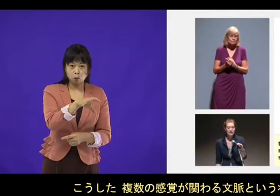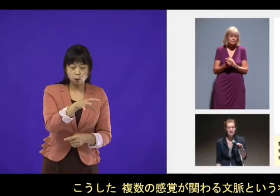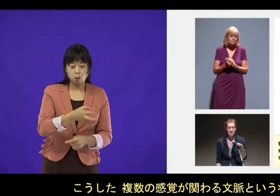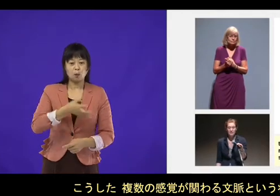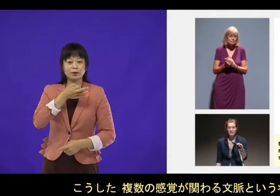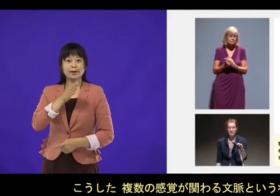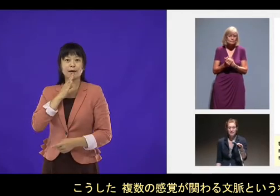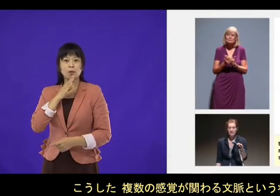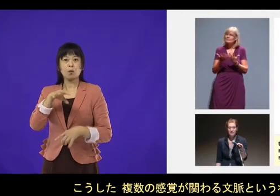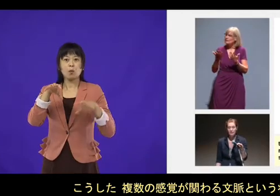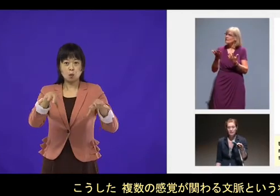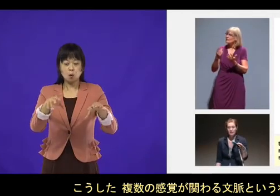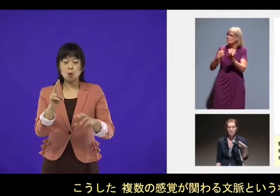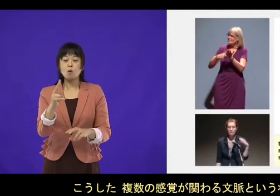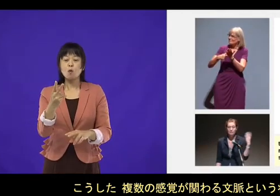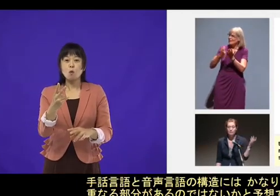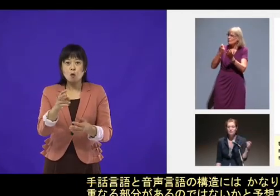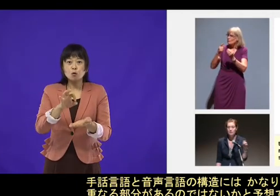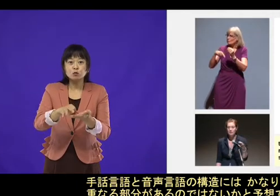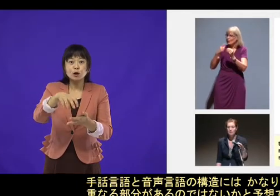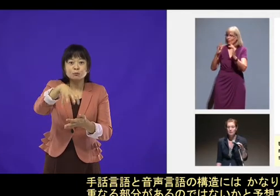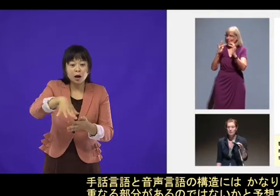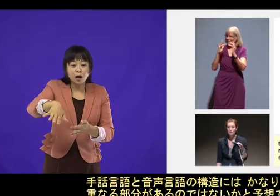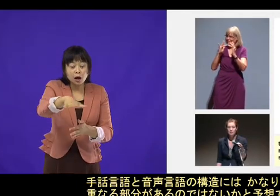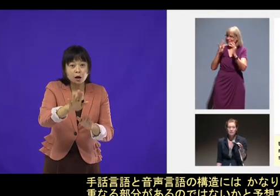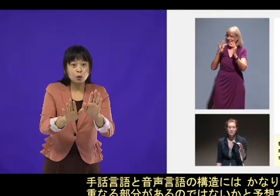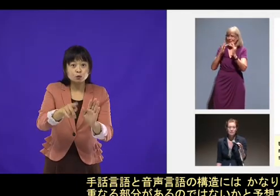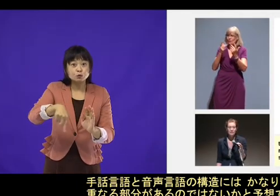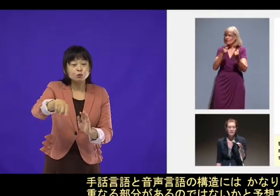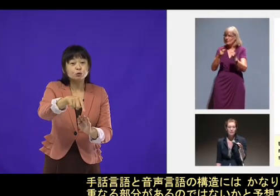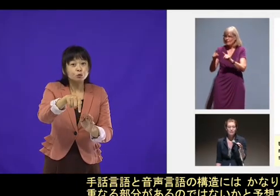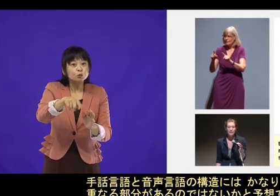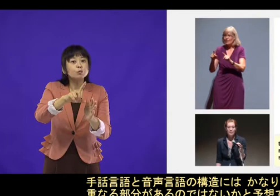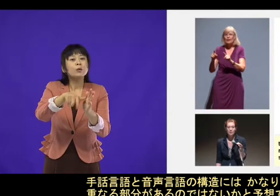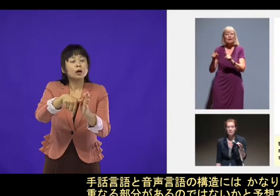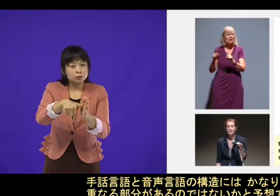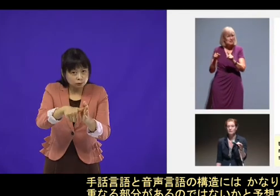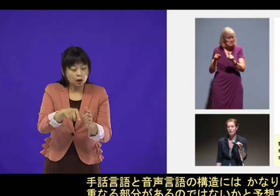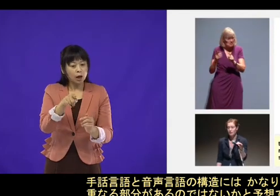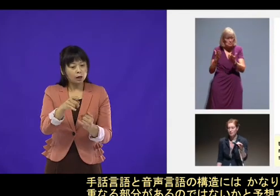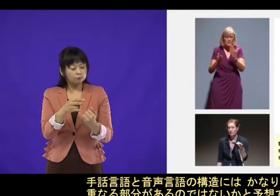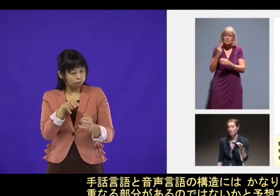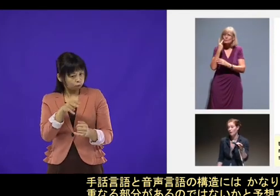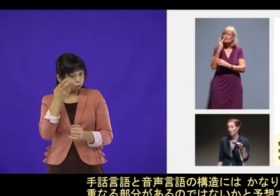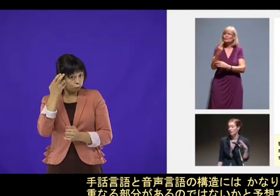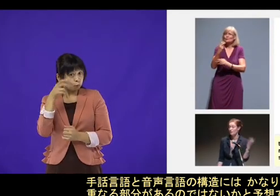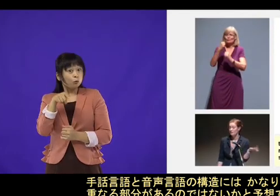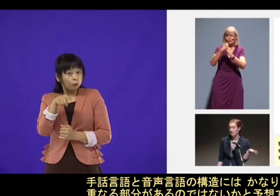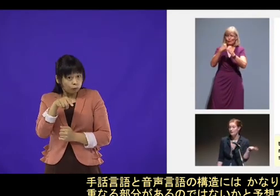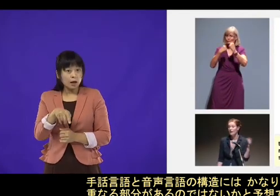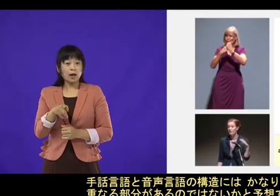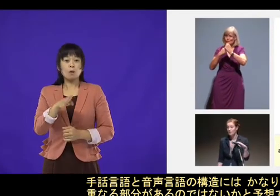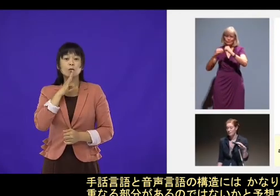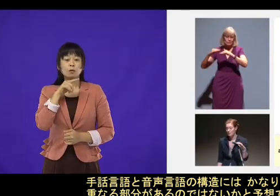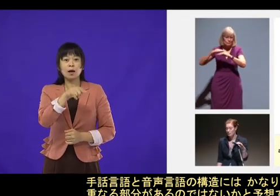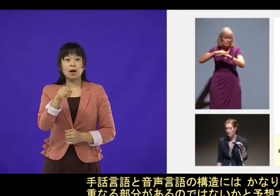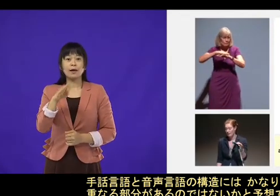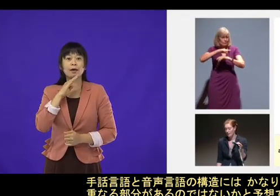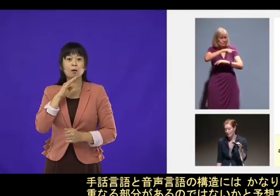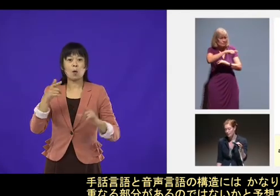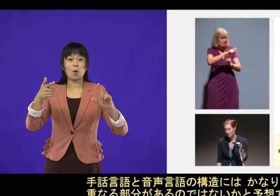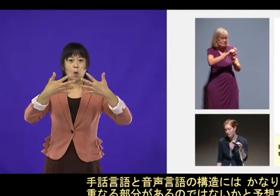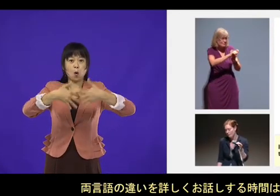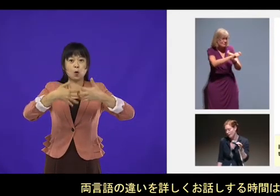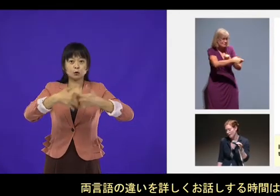cross-modal context situation would result in a larger degree of overlap between the structures of the signed language and the